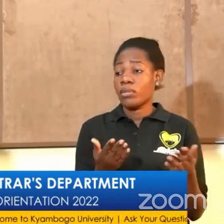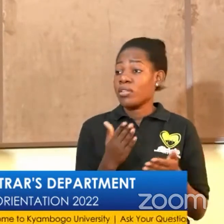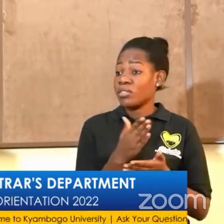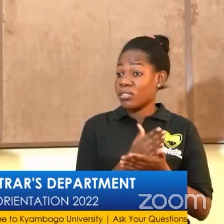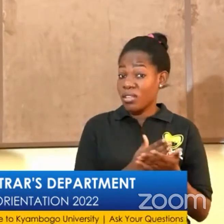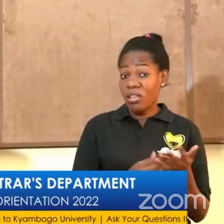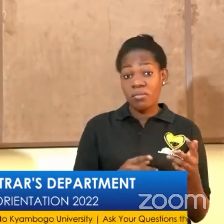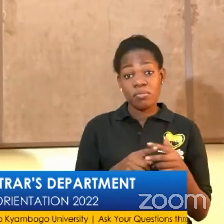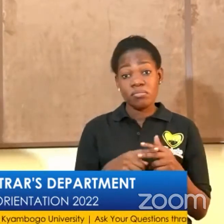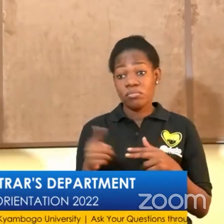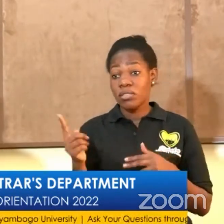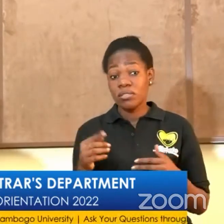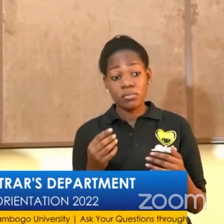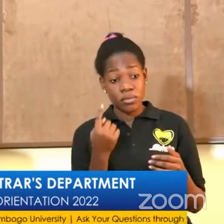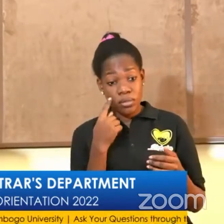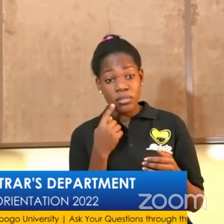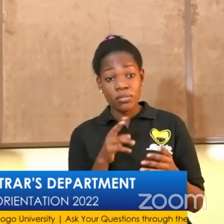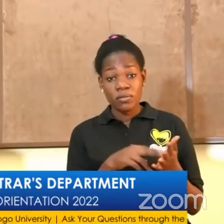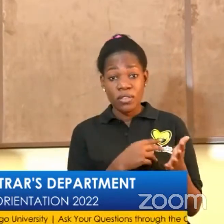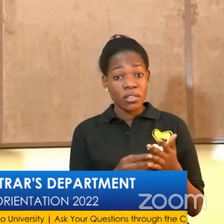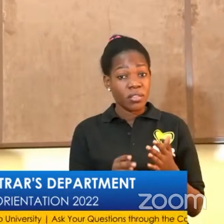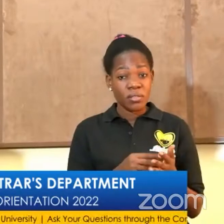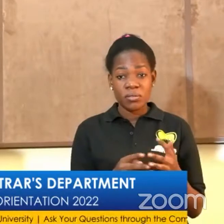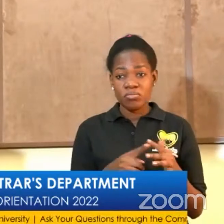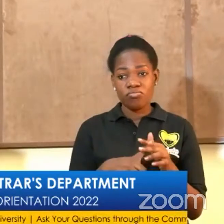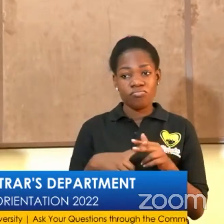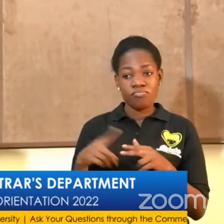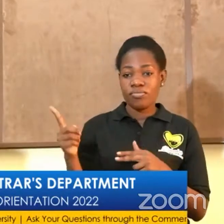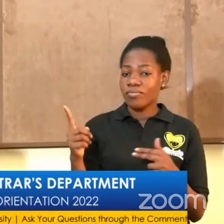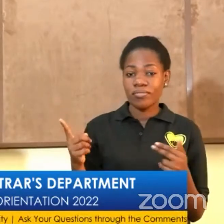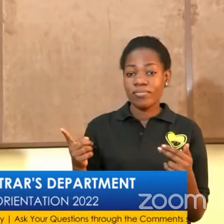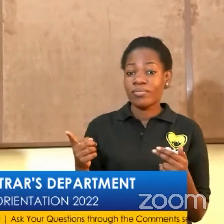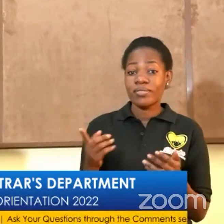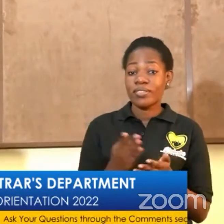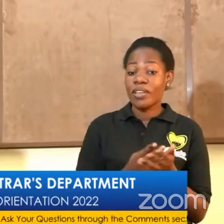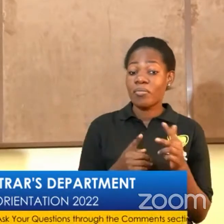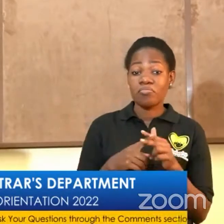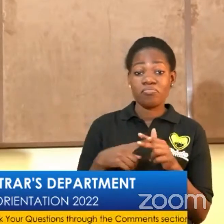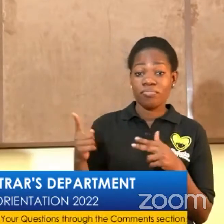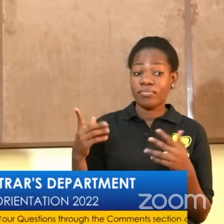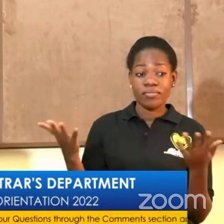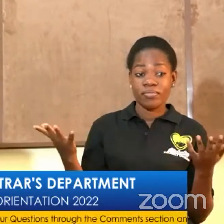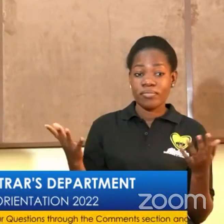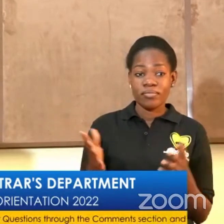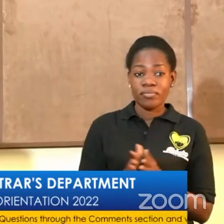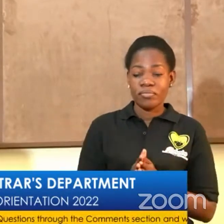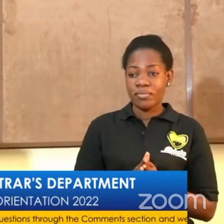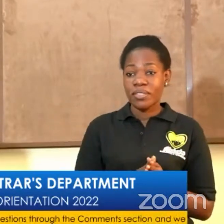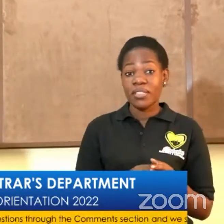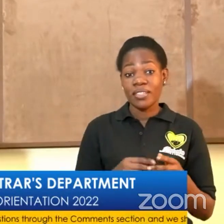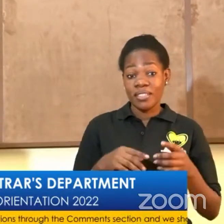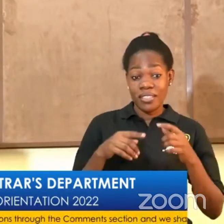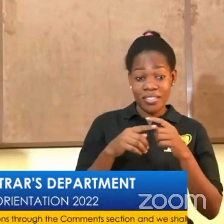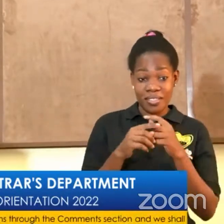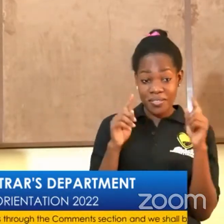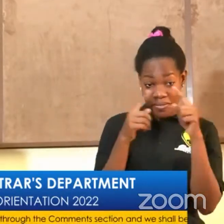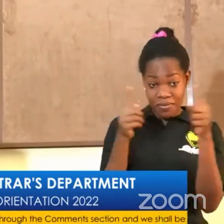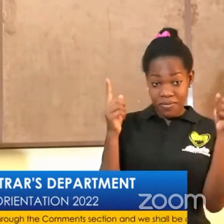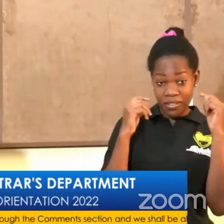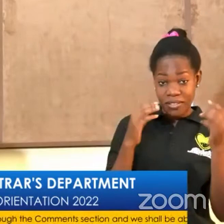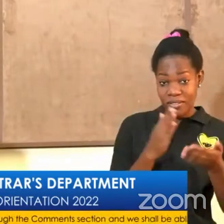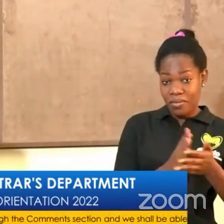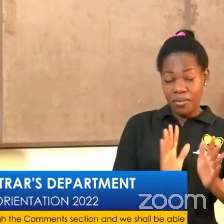run away after failing 5, 6. They run away without being discontinued. They discontinue